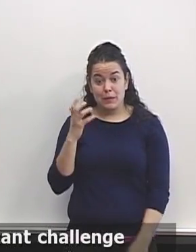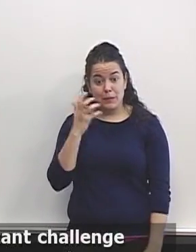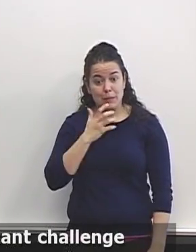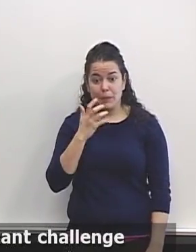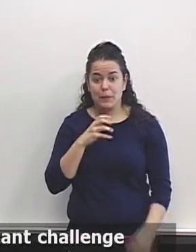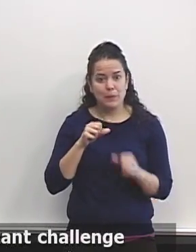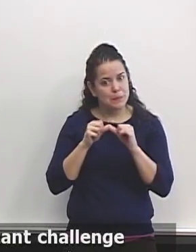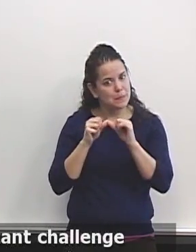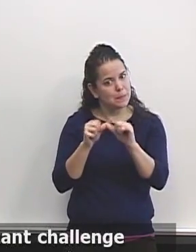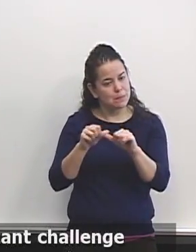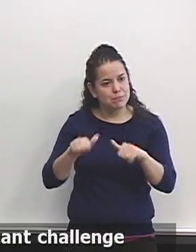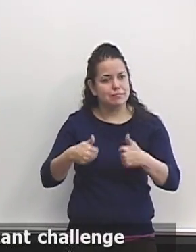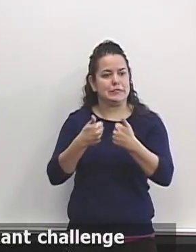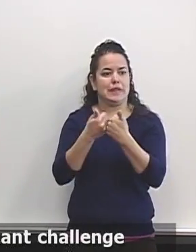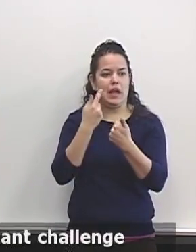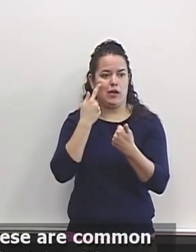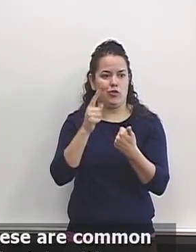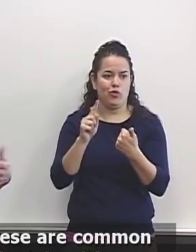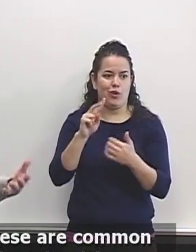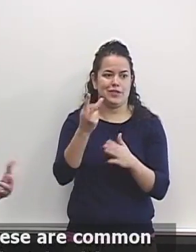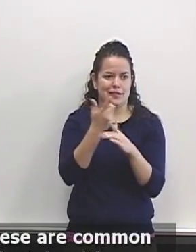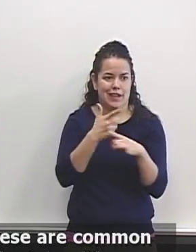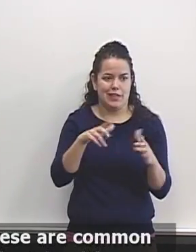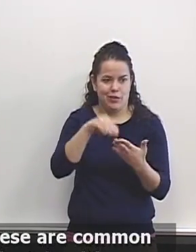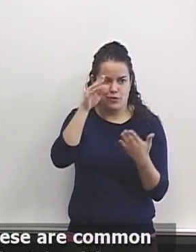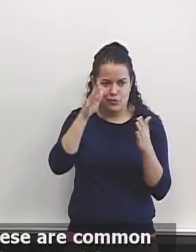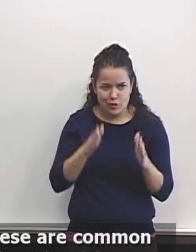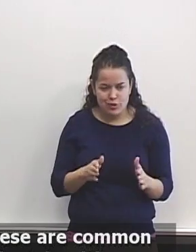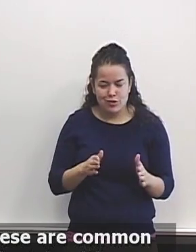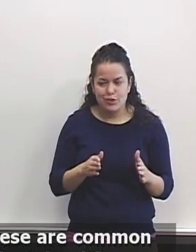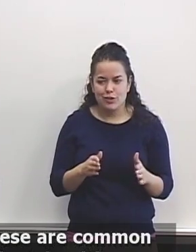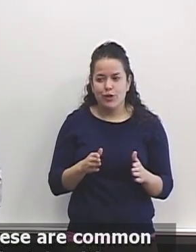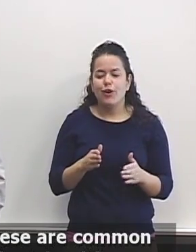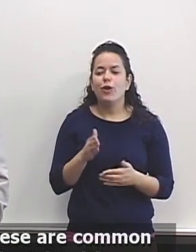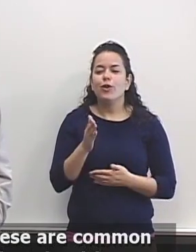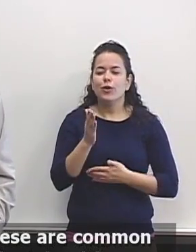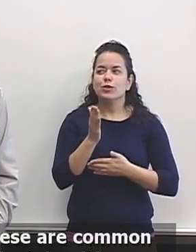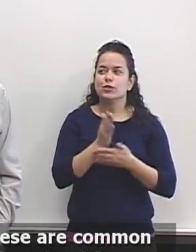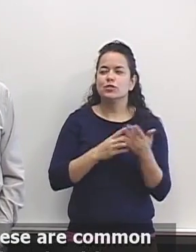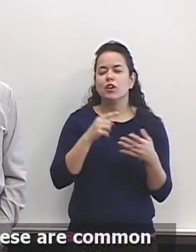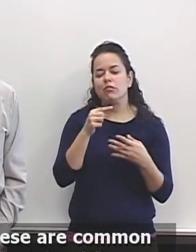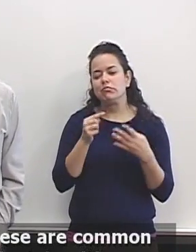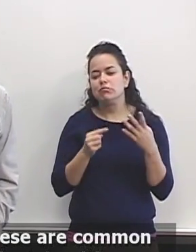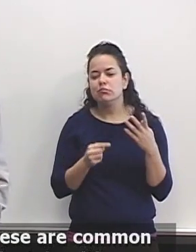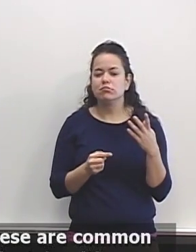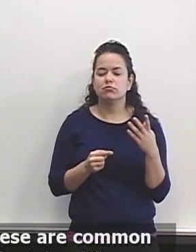a constant challenge for second language learners. So some of these are